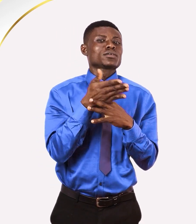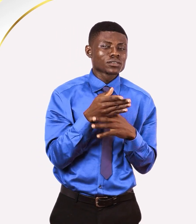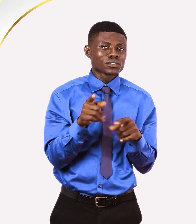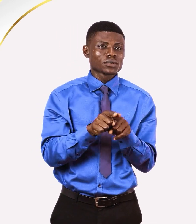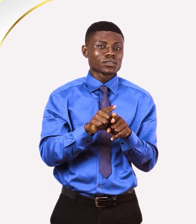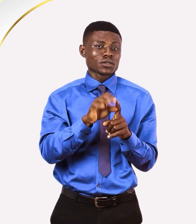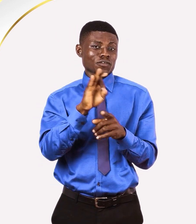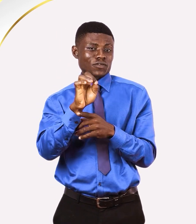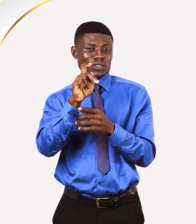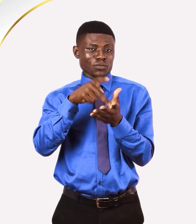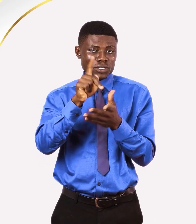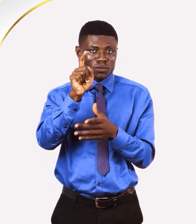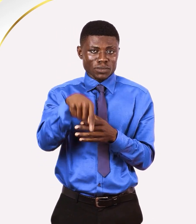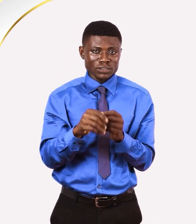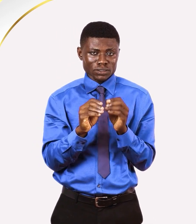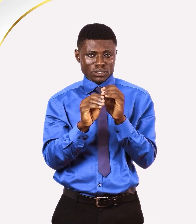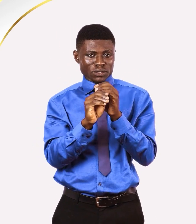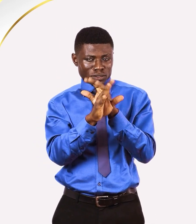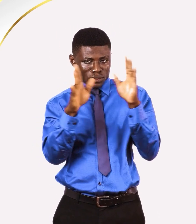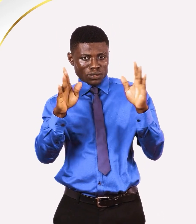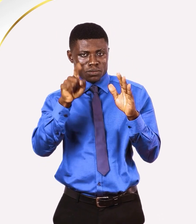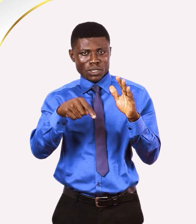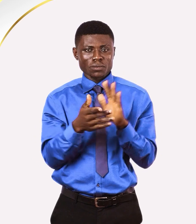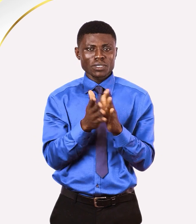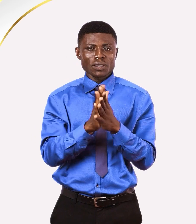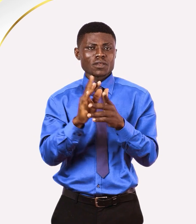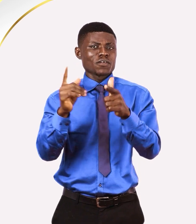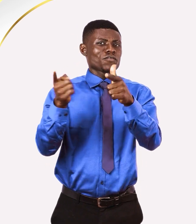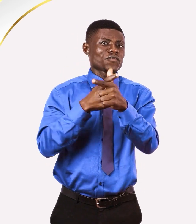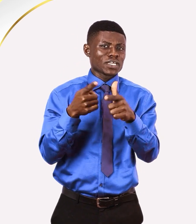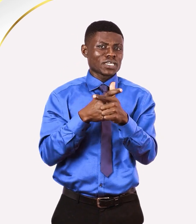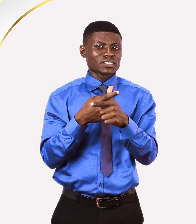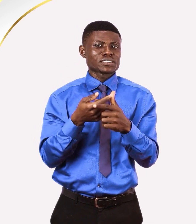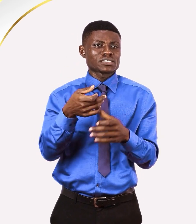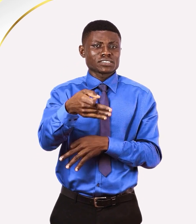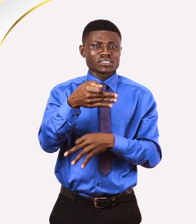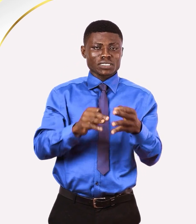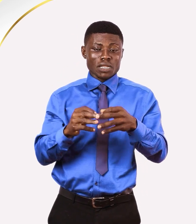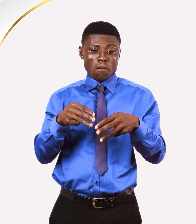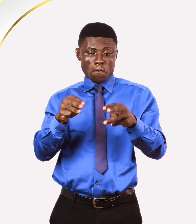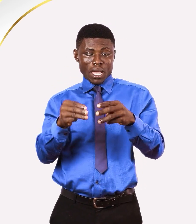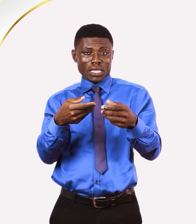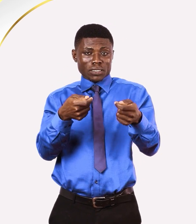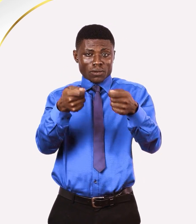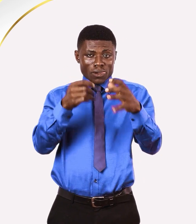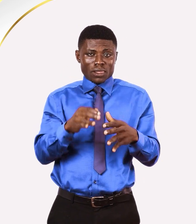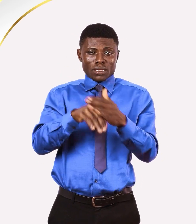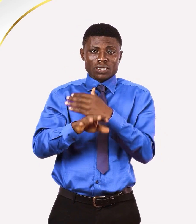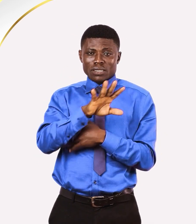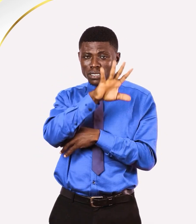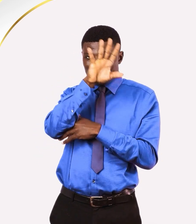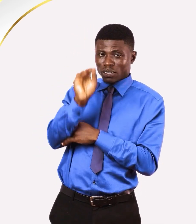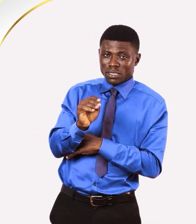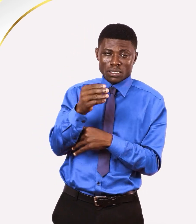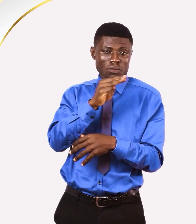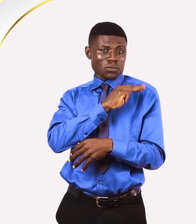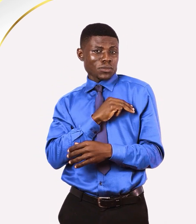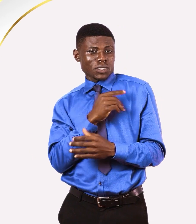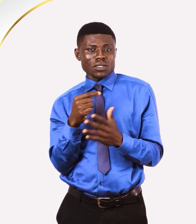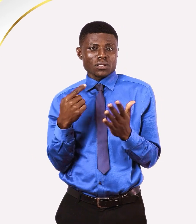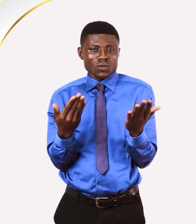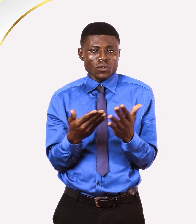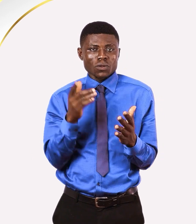accessible at a fee. Vision: to be a top-tier securities market regulator in Africa.